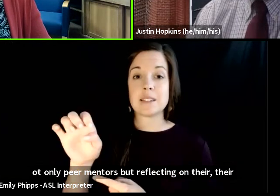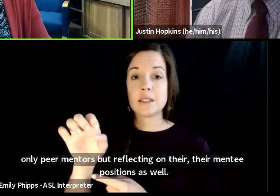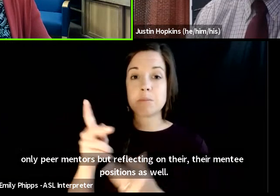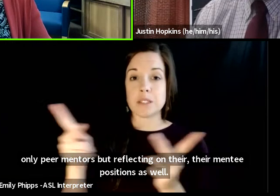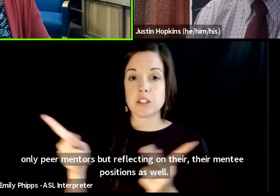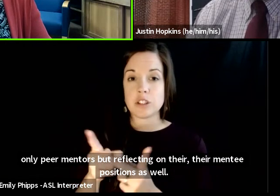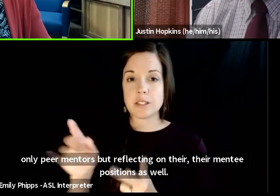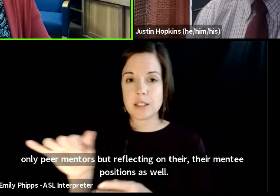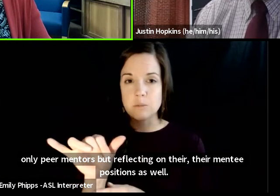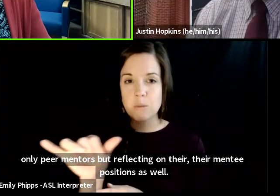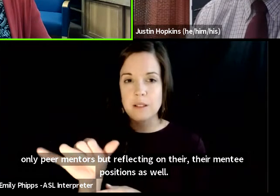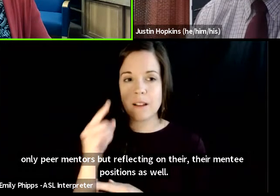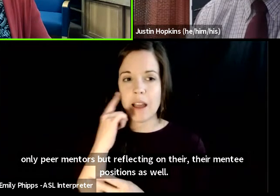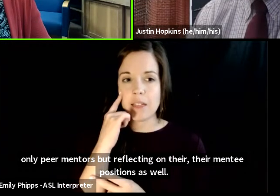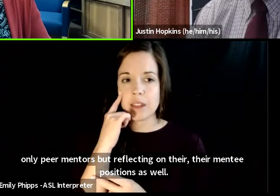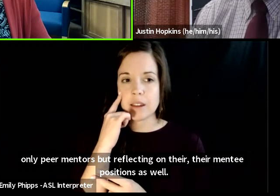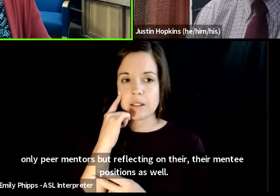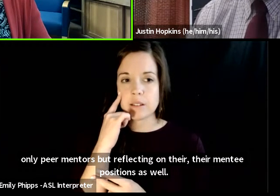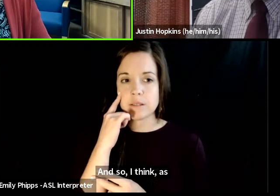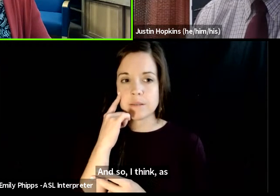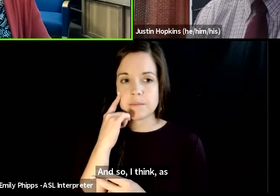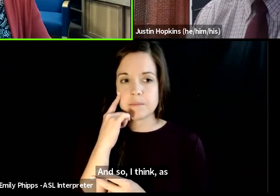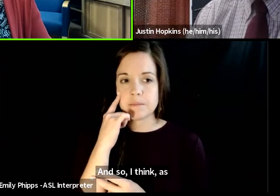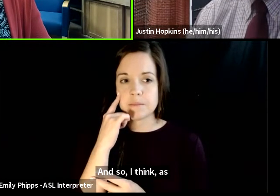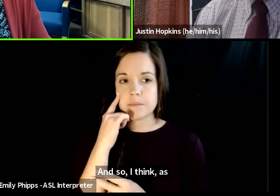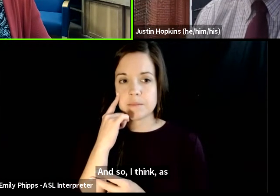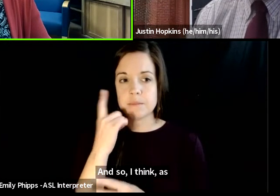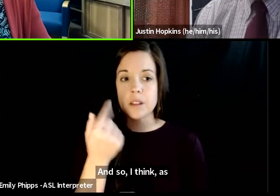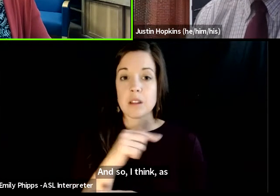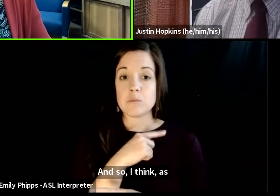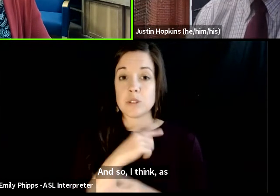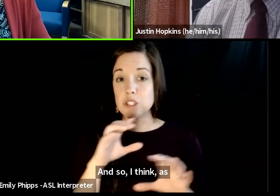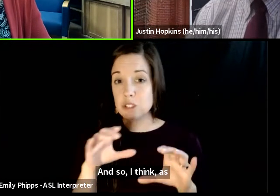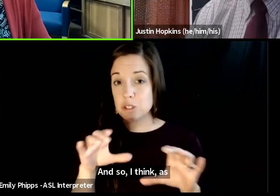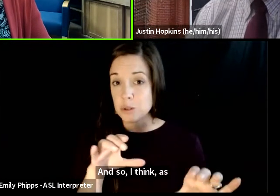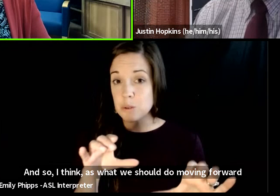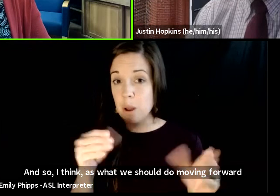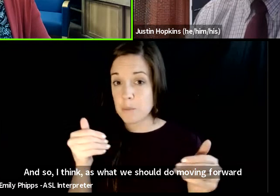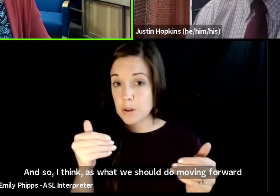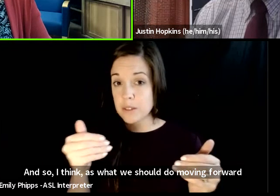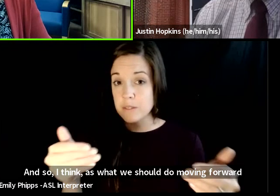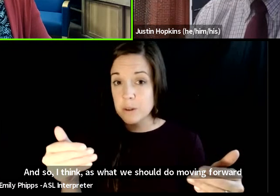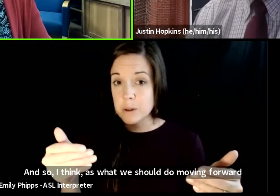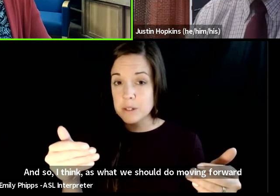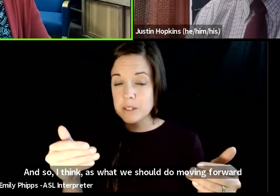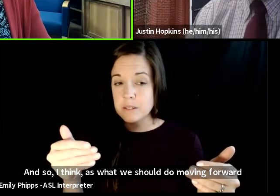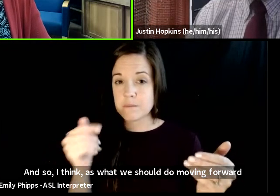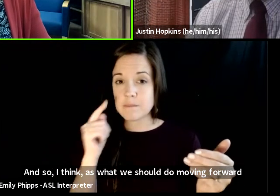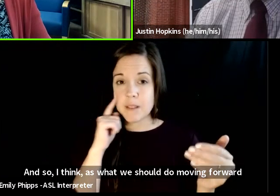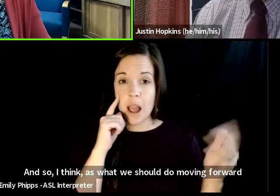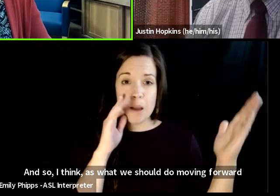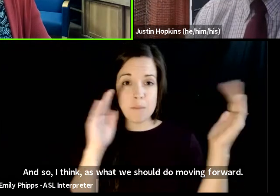And so I think as what we should do moving forward, I'm